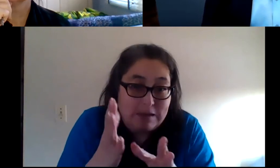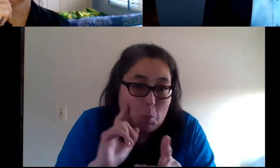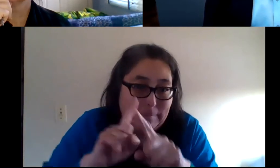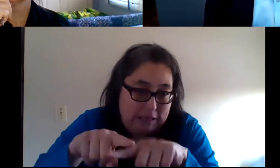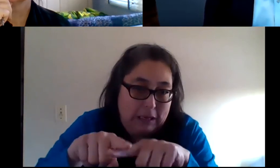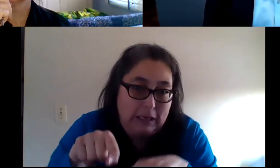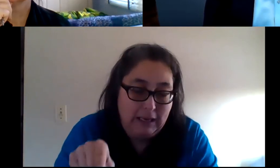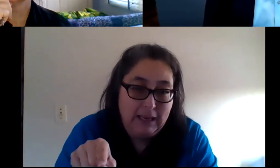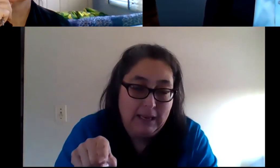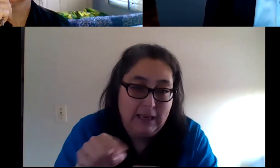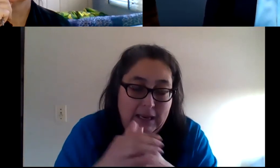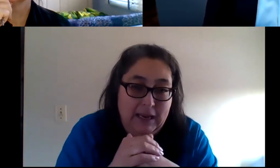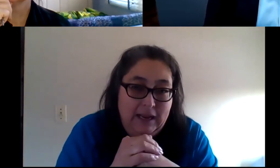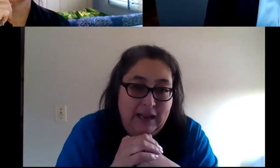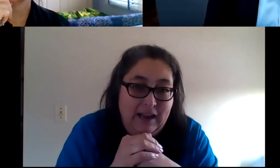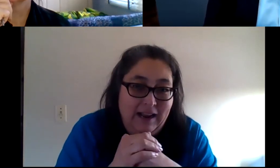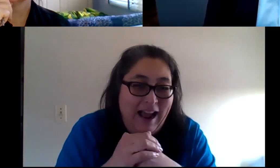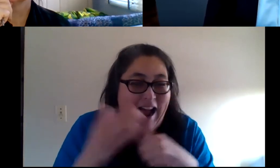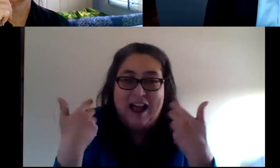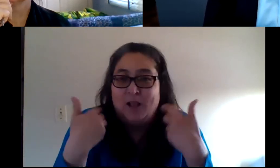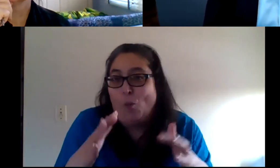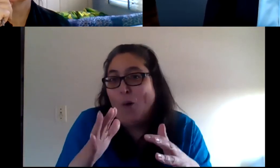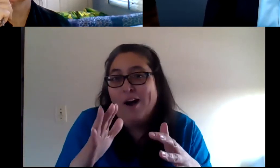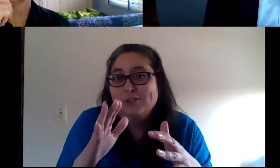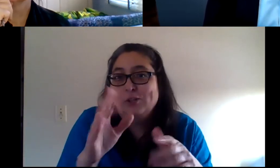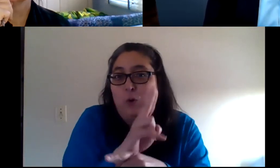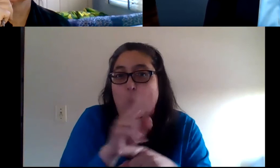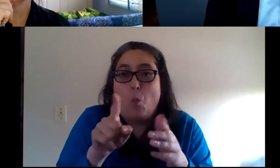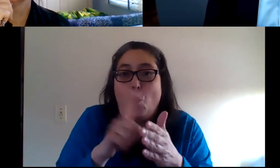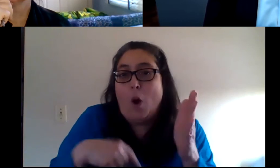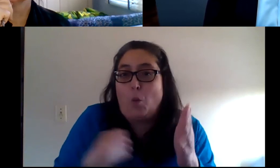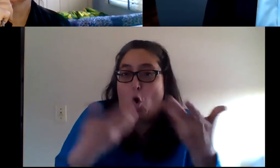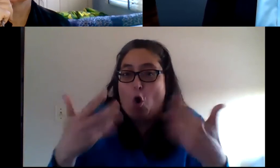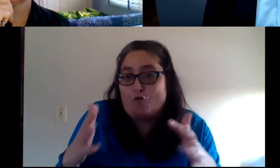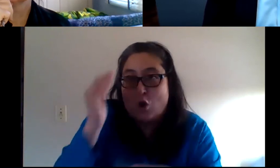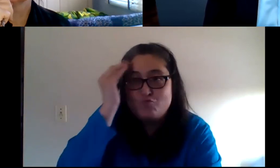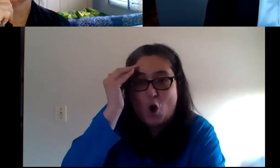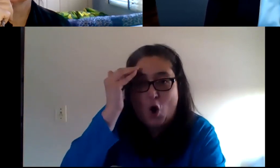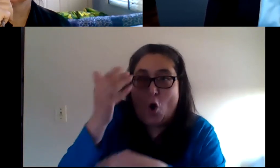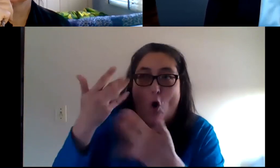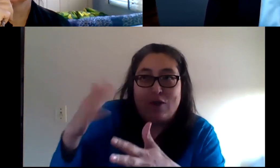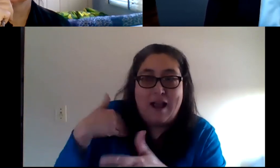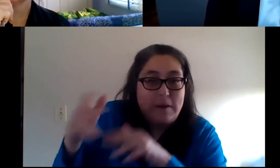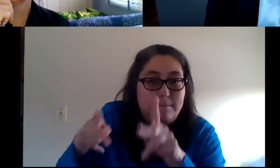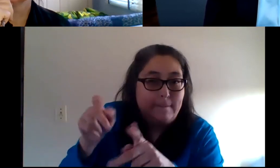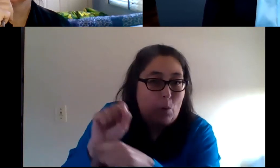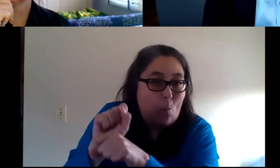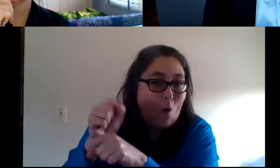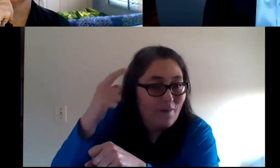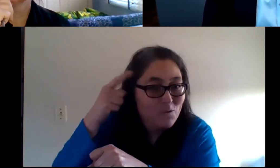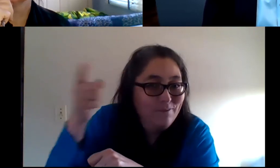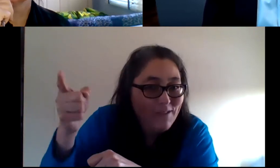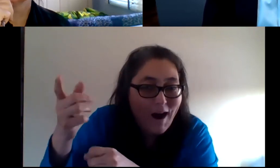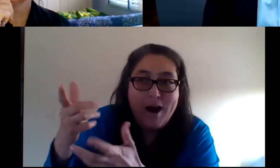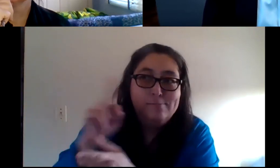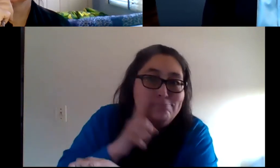regardless of what the answers may be, just contact and you send out an email to the corporate headquarters of all these different companies. Okay, we already know